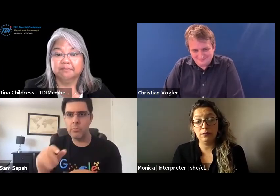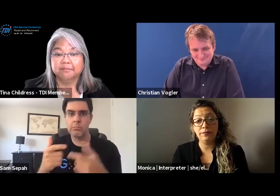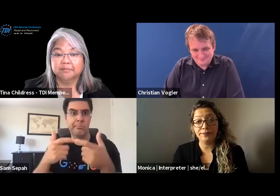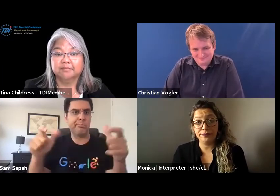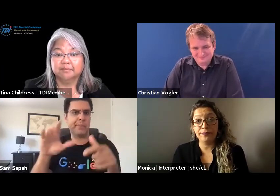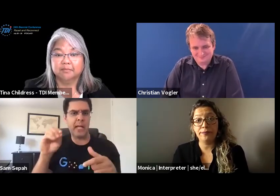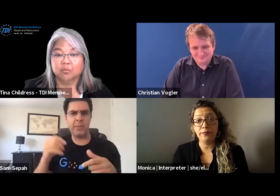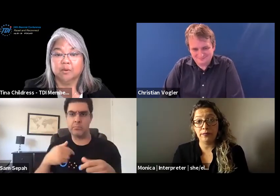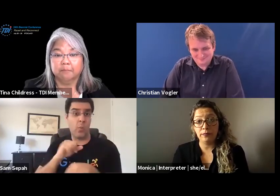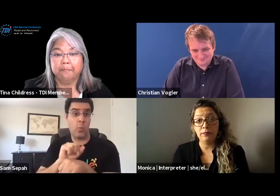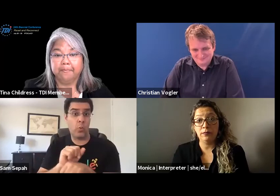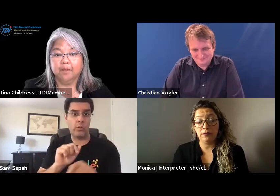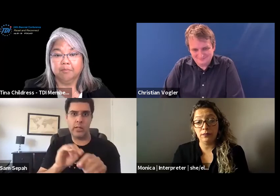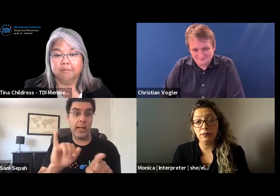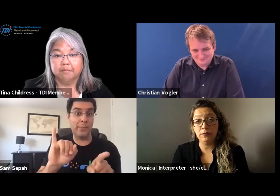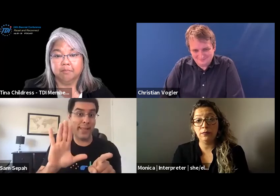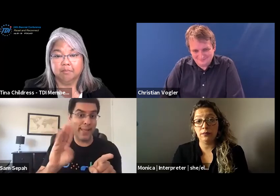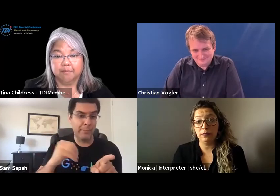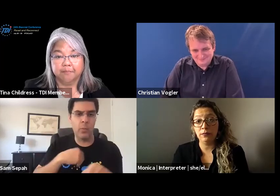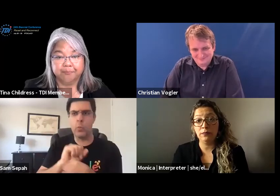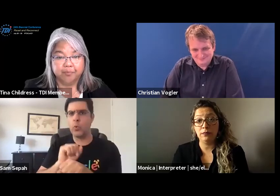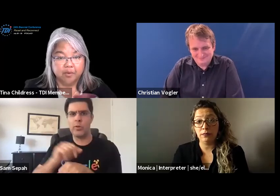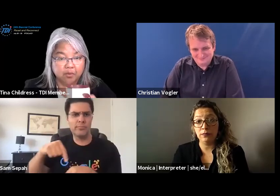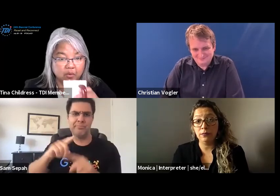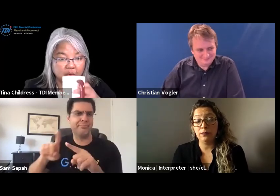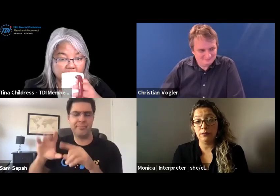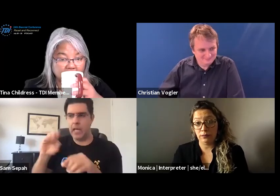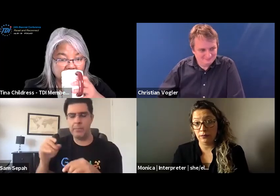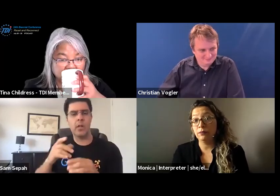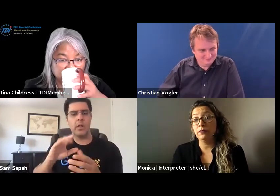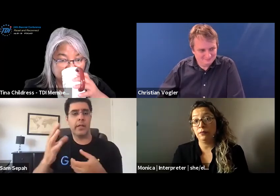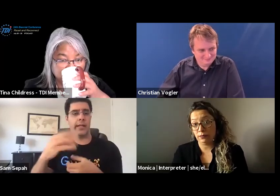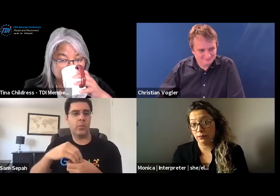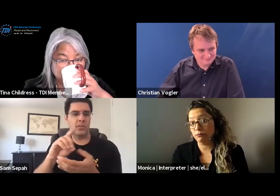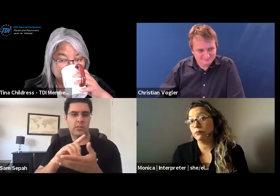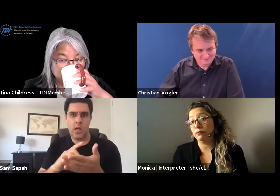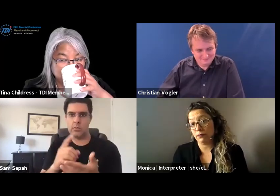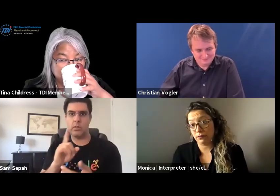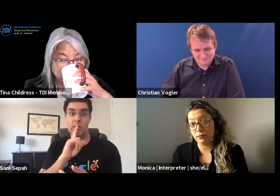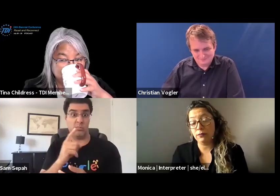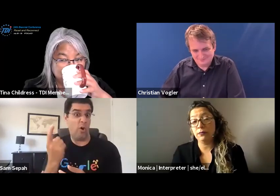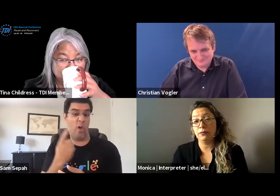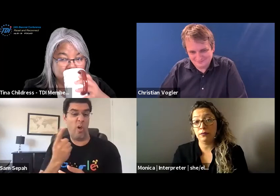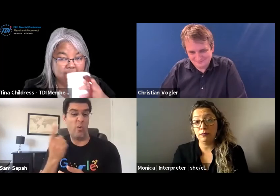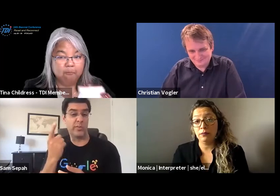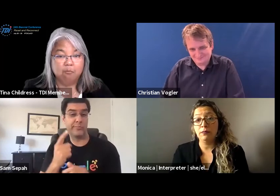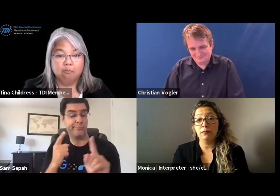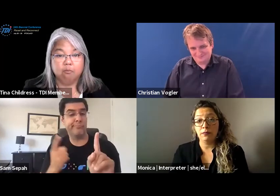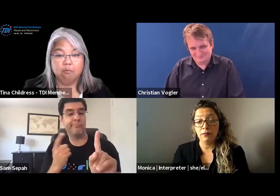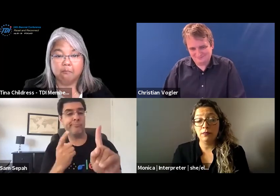work with a lot of small companies and big companies alike, like with IBM, I've worked with, for example. We include that in the